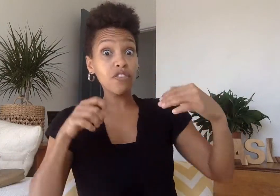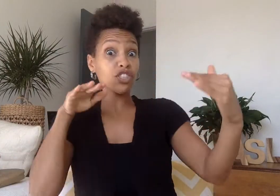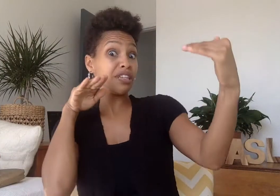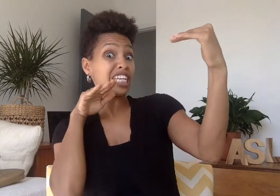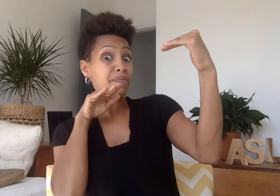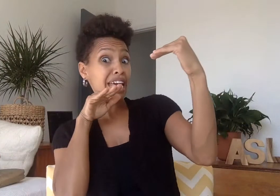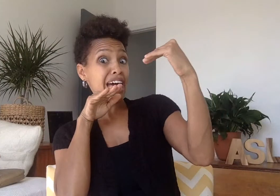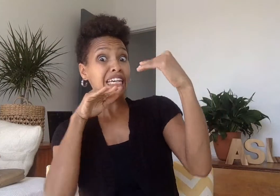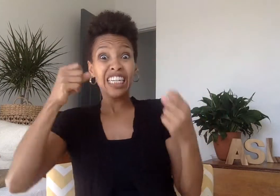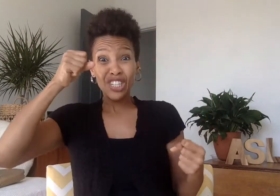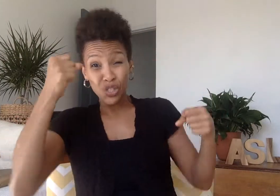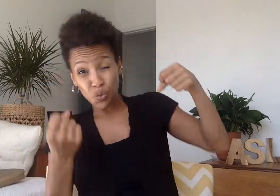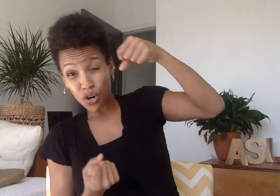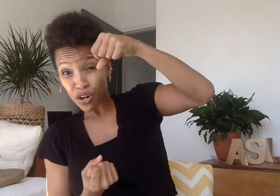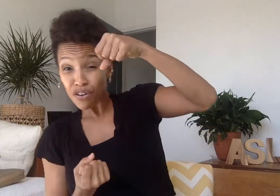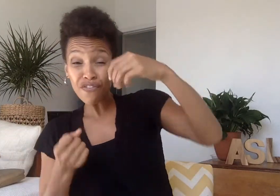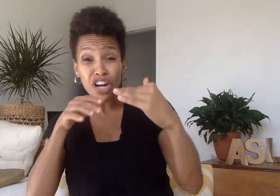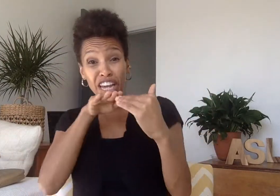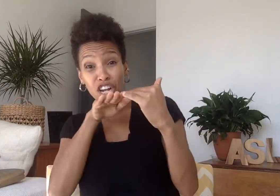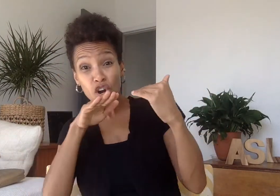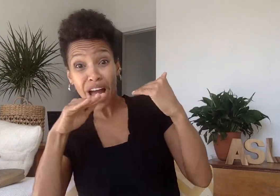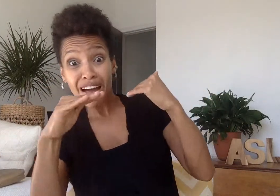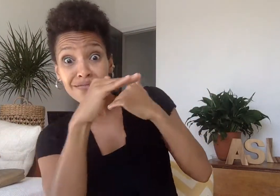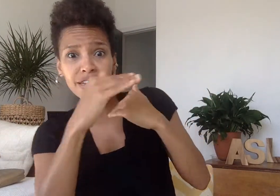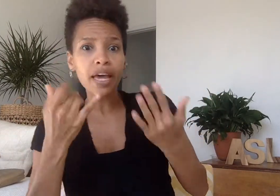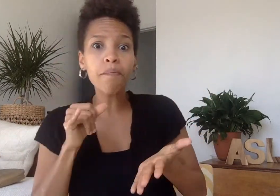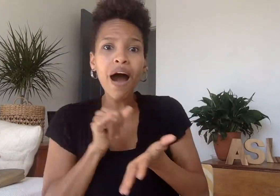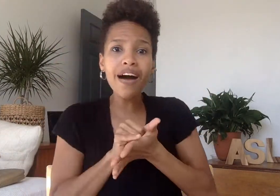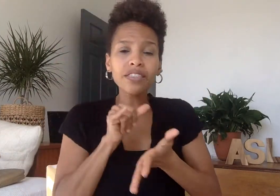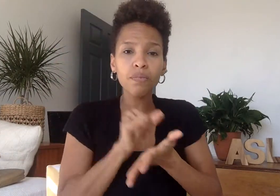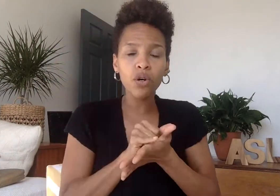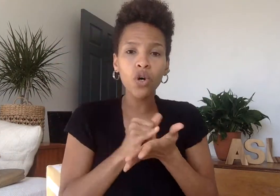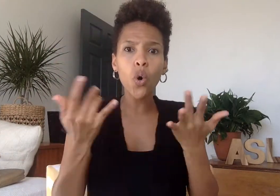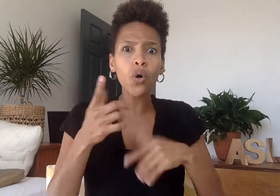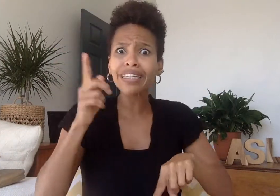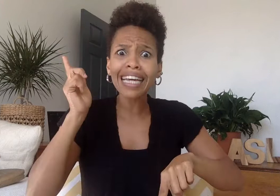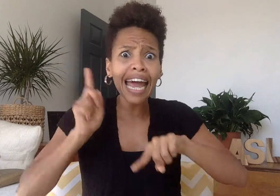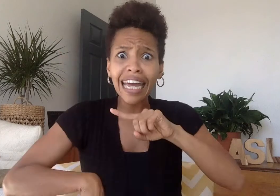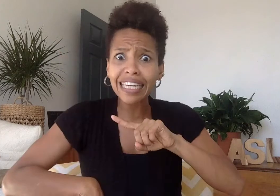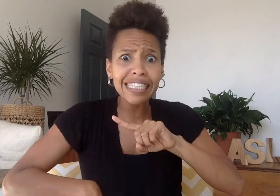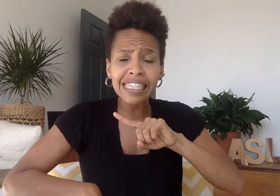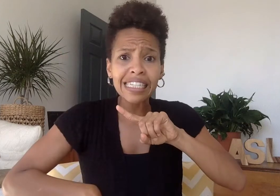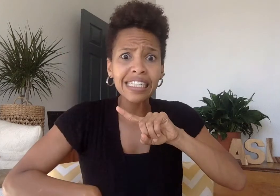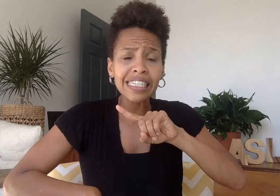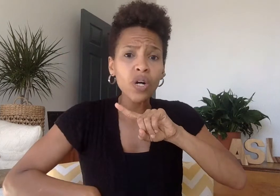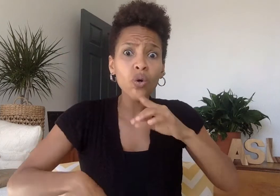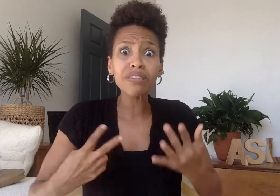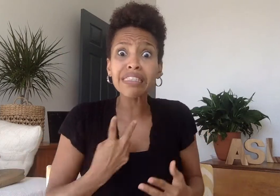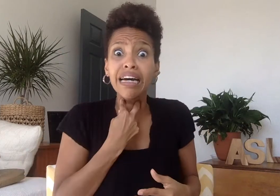so he's coming at, swerve, getting around, impossible, or can't, or